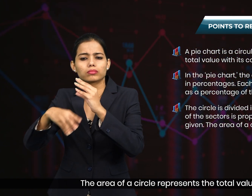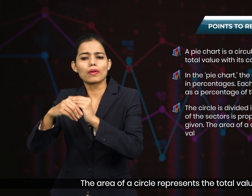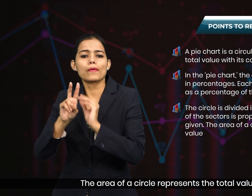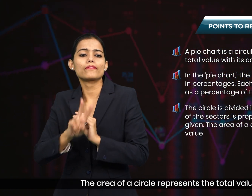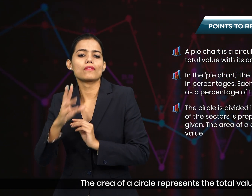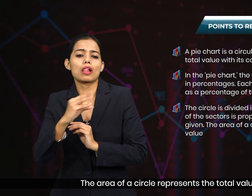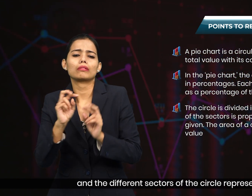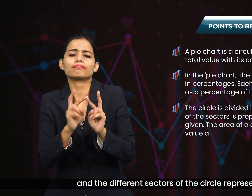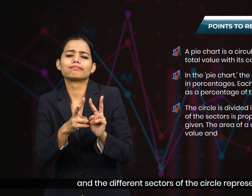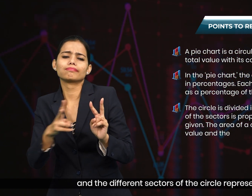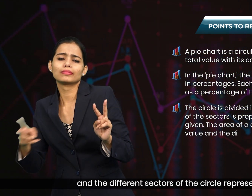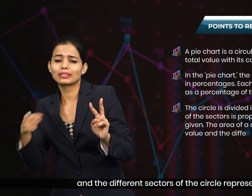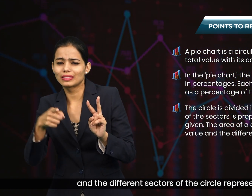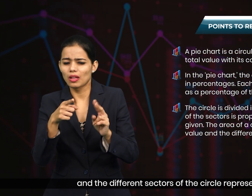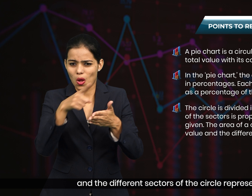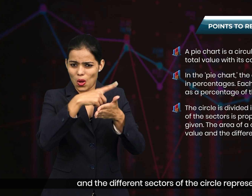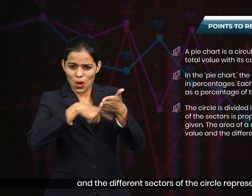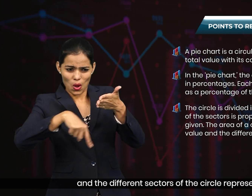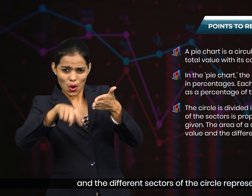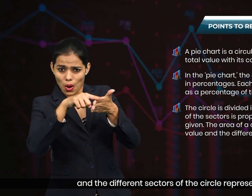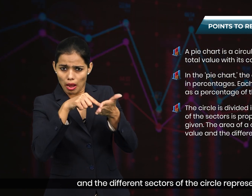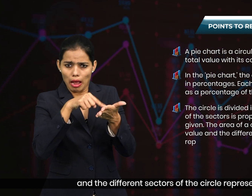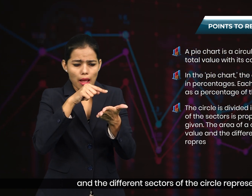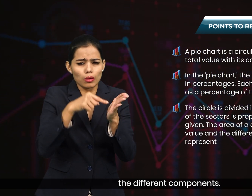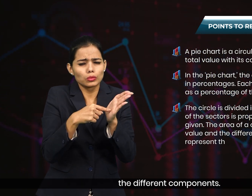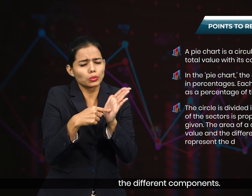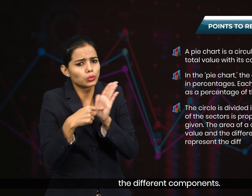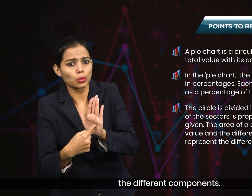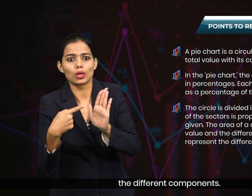value and the different sectors of the circle represent the different